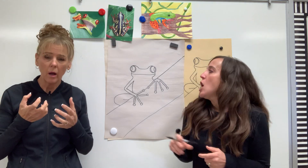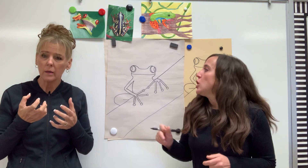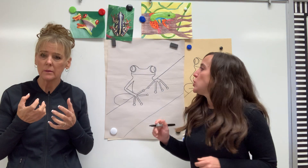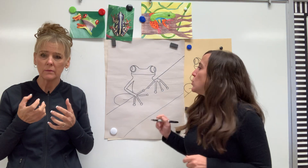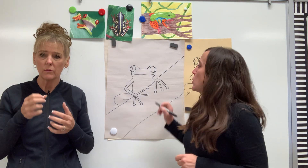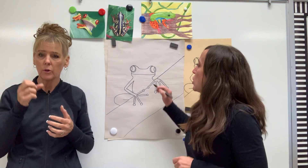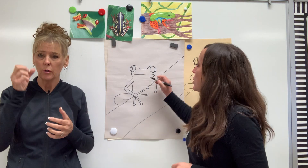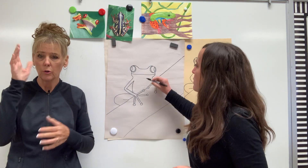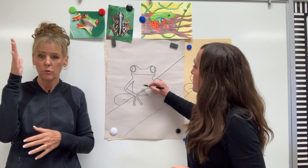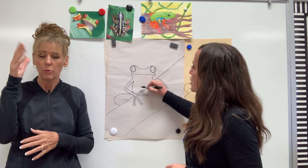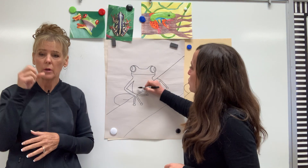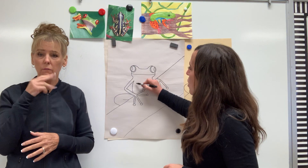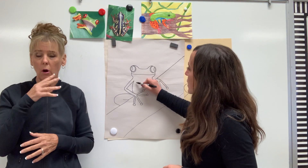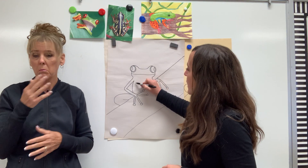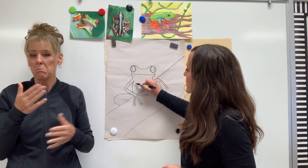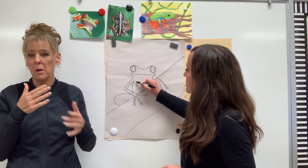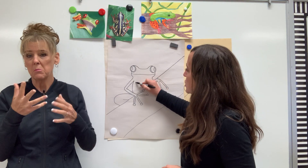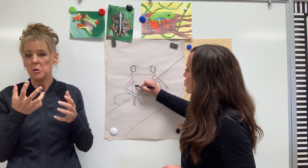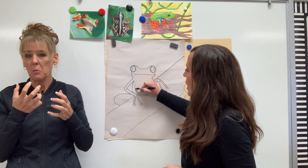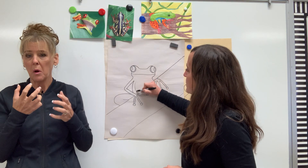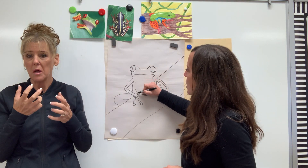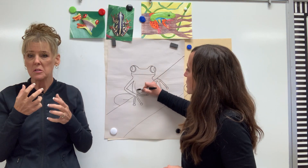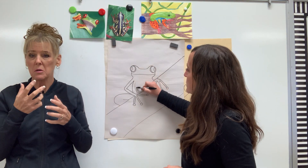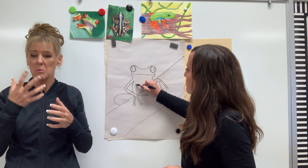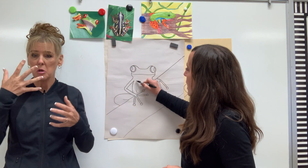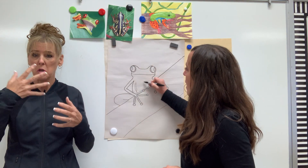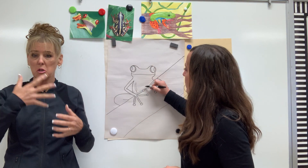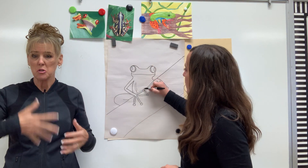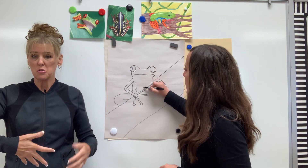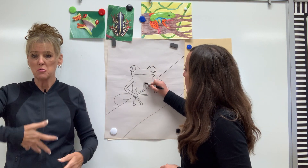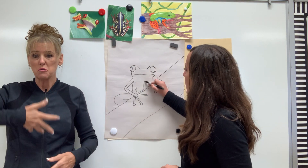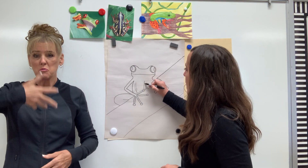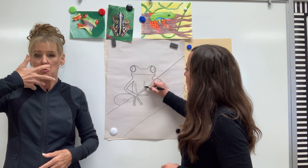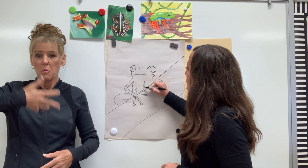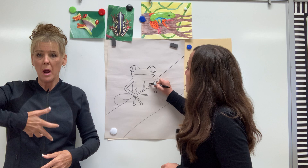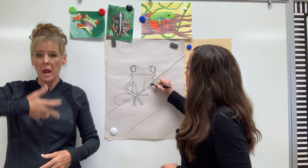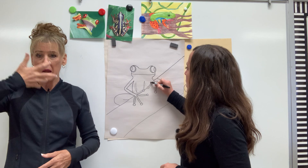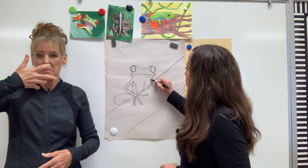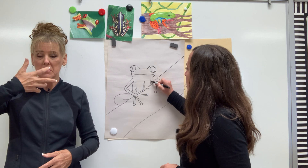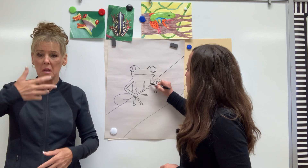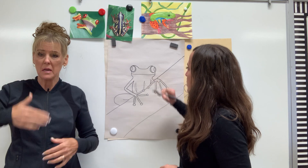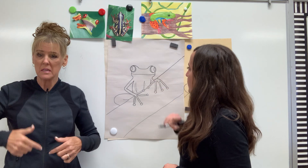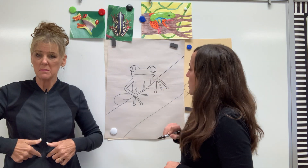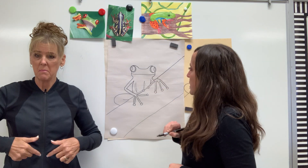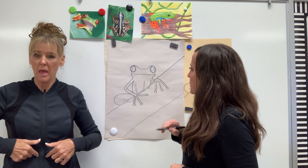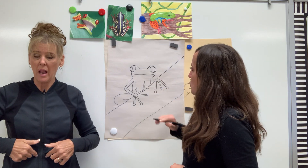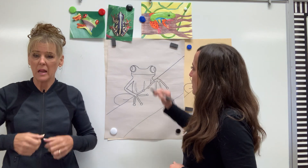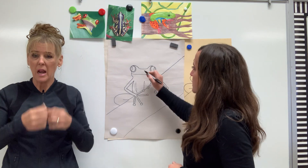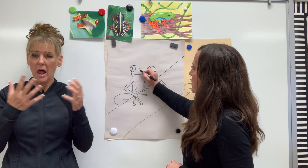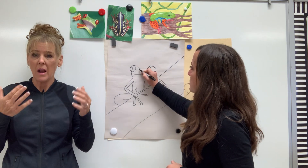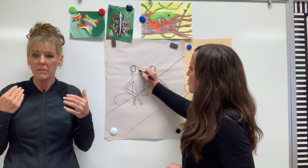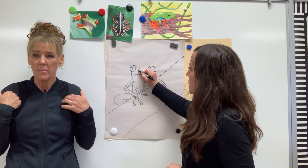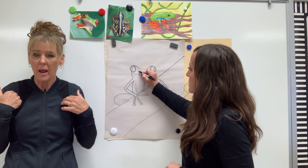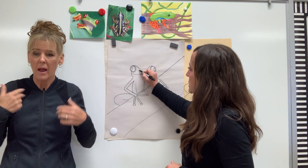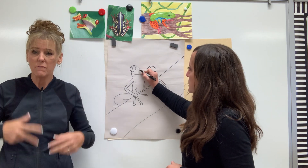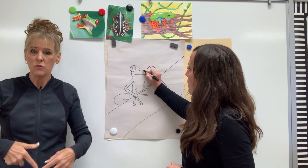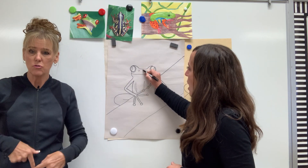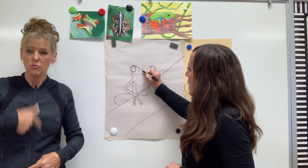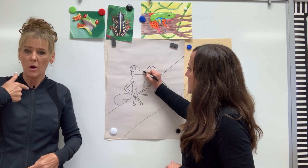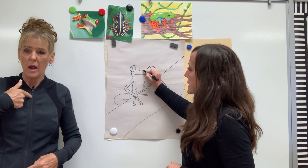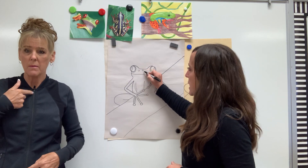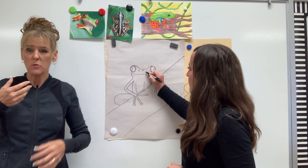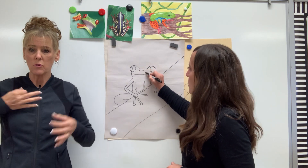frog. Maybe you want like some stripes on his belly. A lot of tree frogs have stripes. Maybe you want